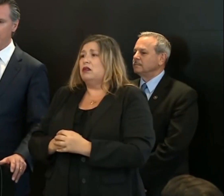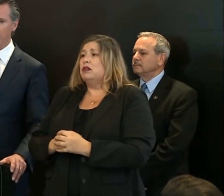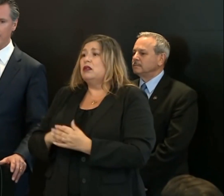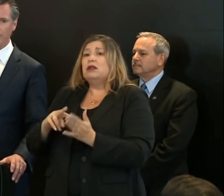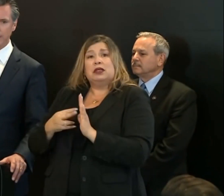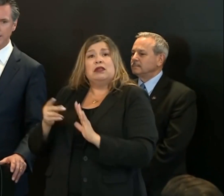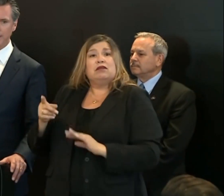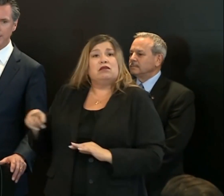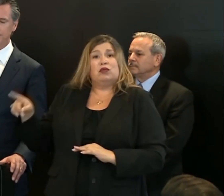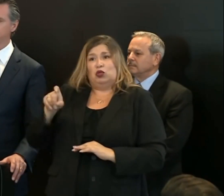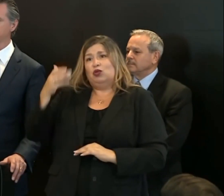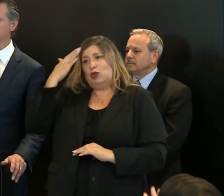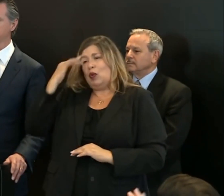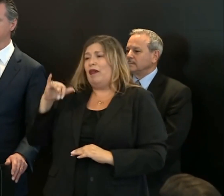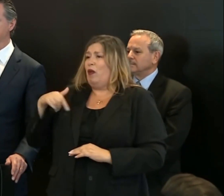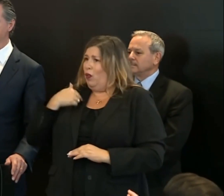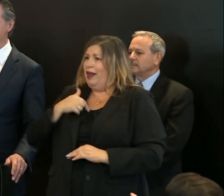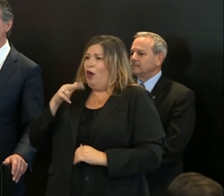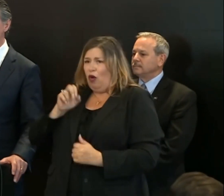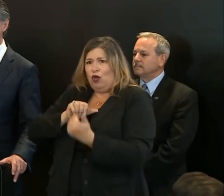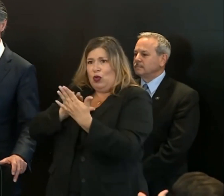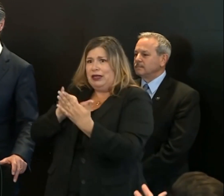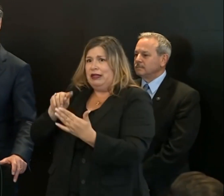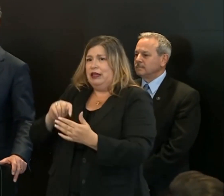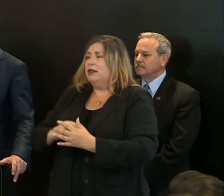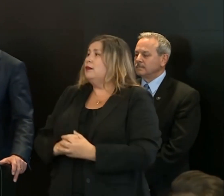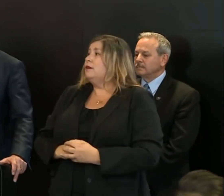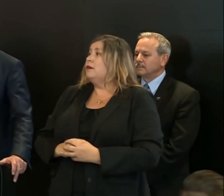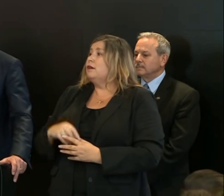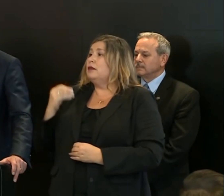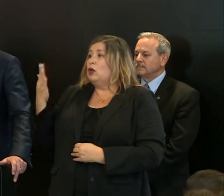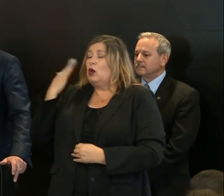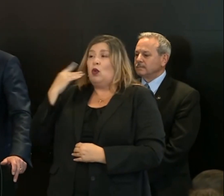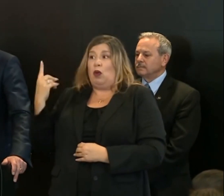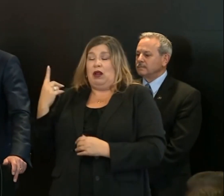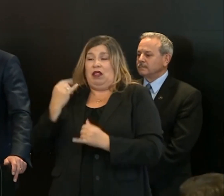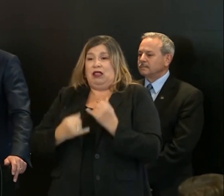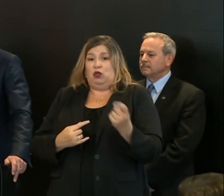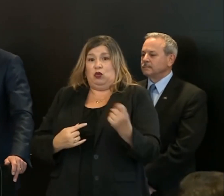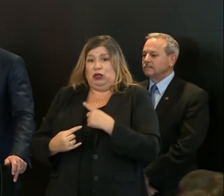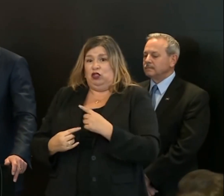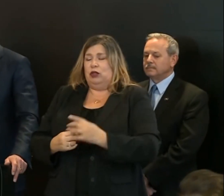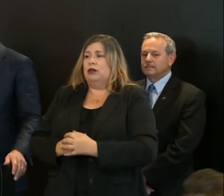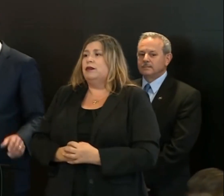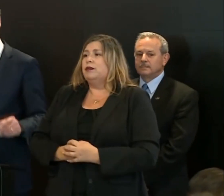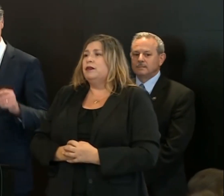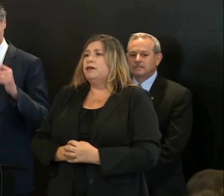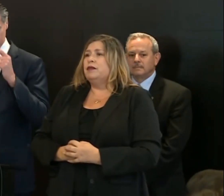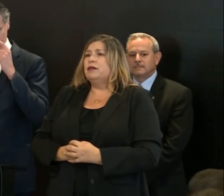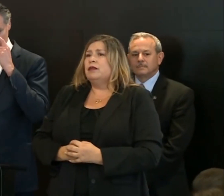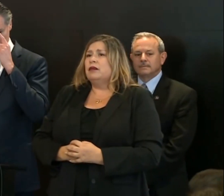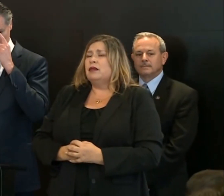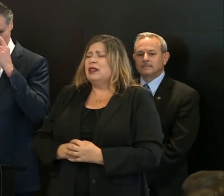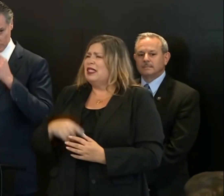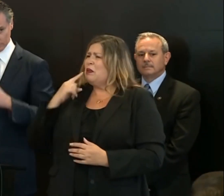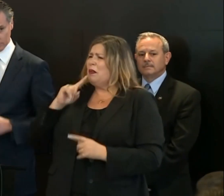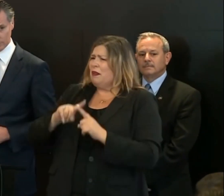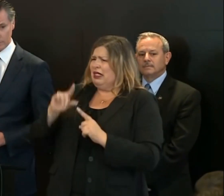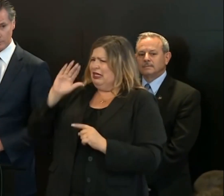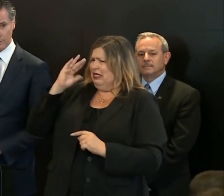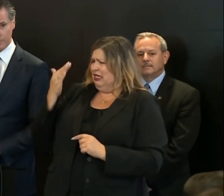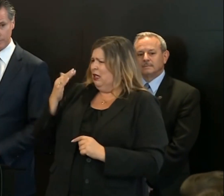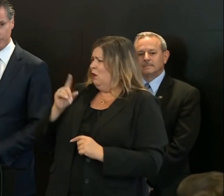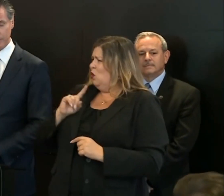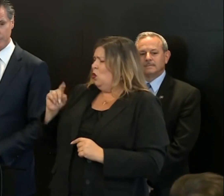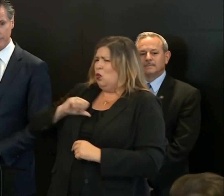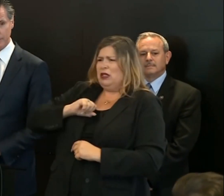know we're on top of this. You're saying for them to trust you, but there seems to be a resistance up there among you guys to say where this individual